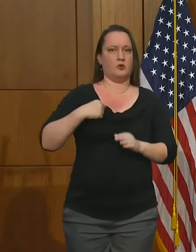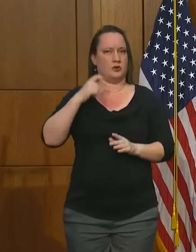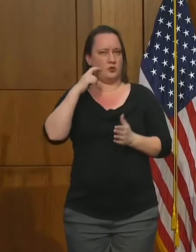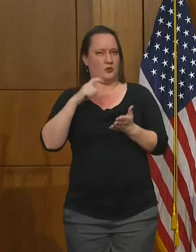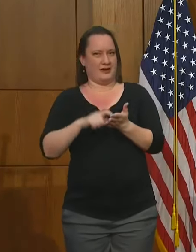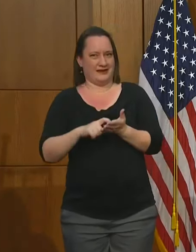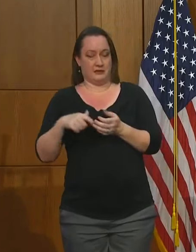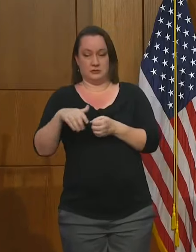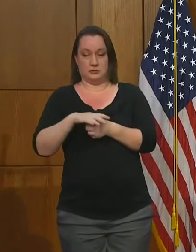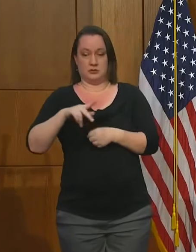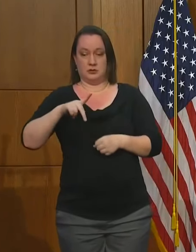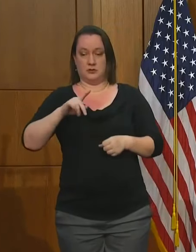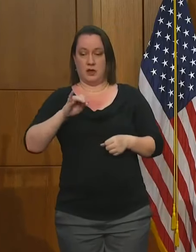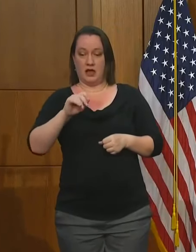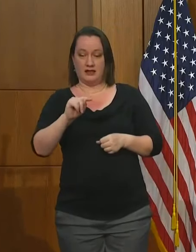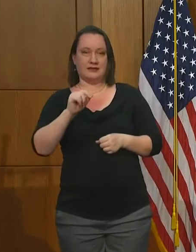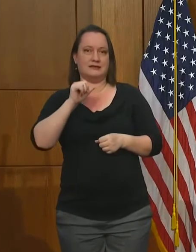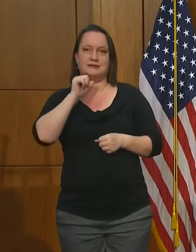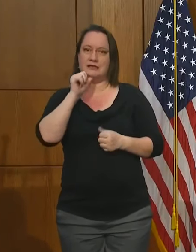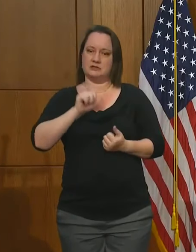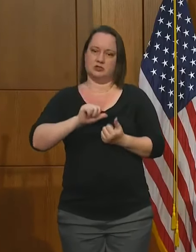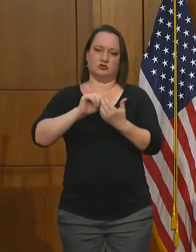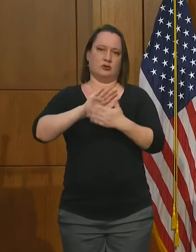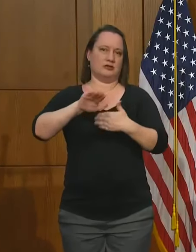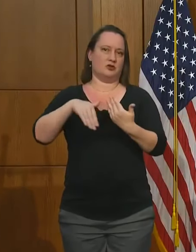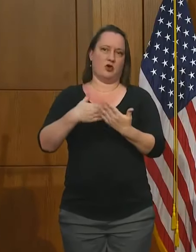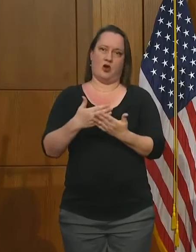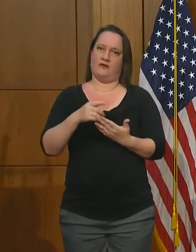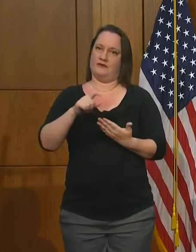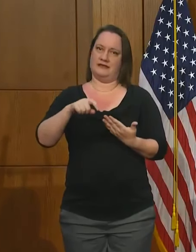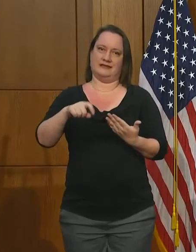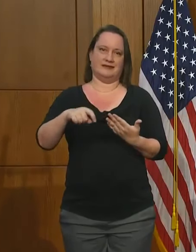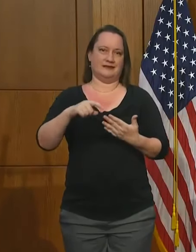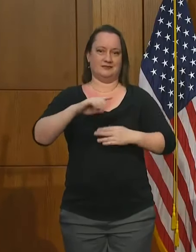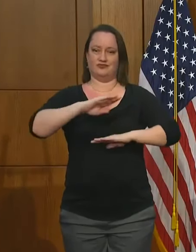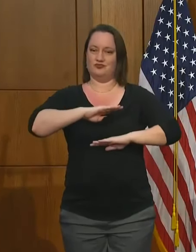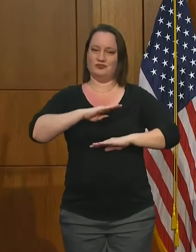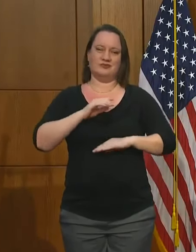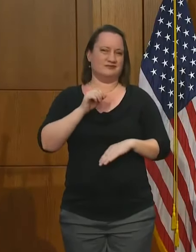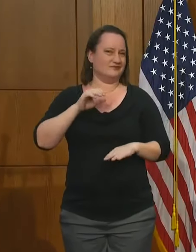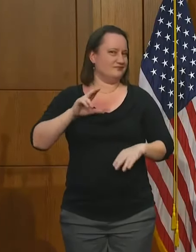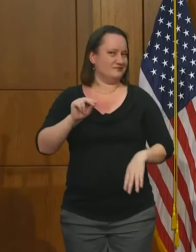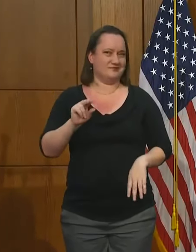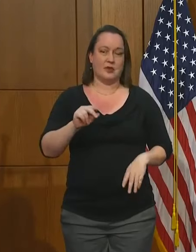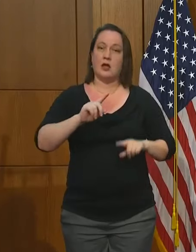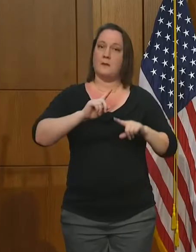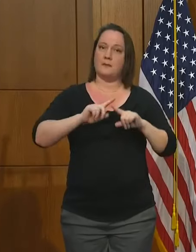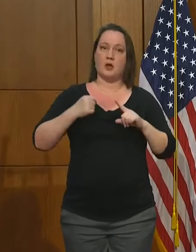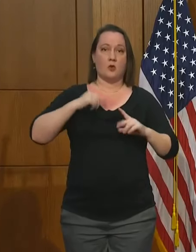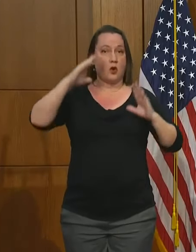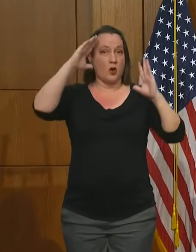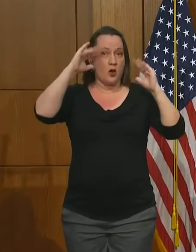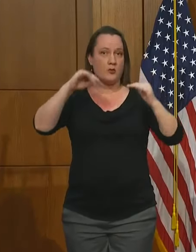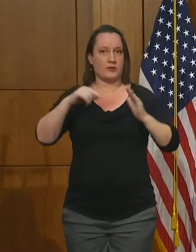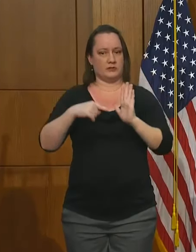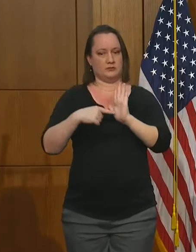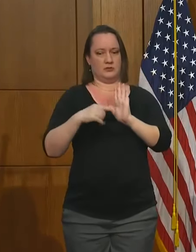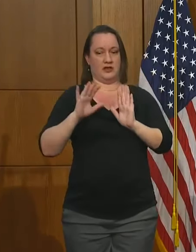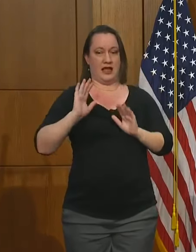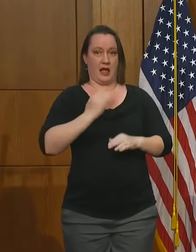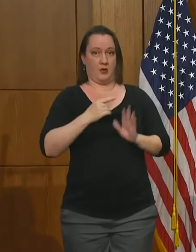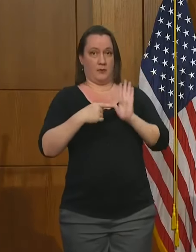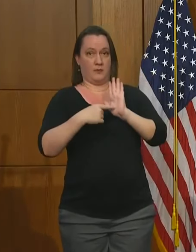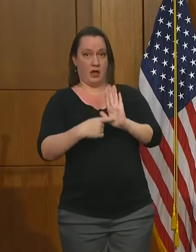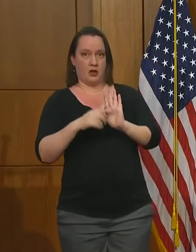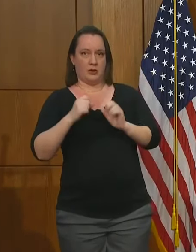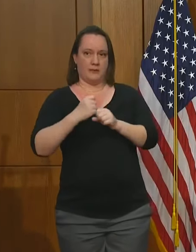not address all the needs of the communities we've identified, but we are hopeful that this is a model to ensure other resources